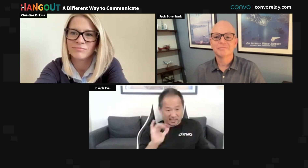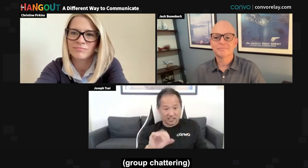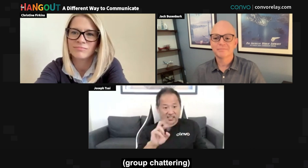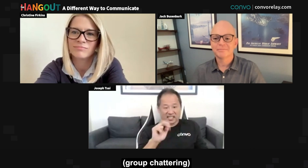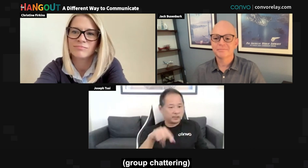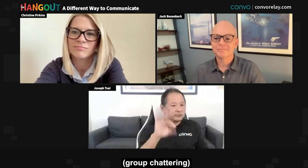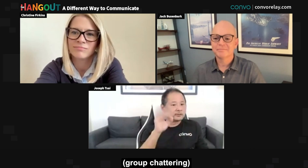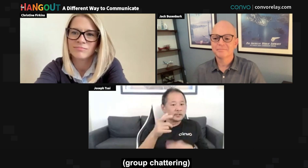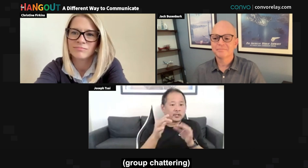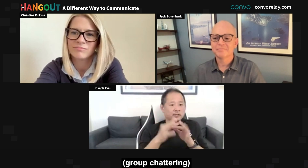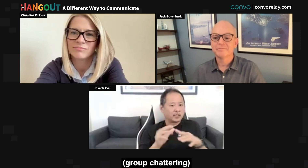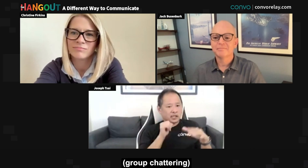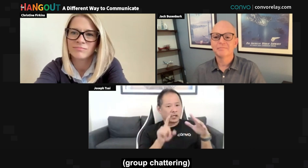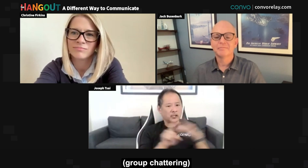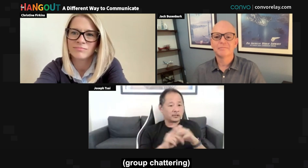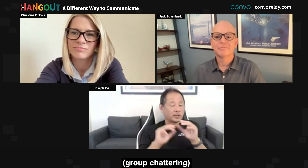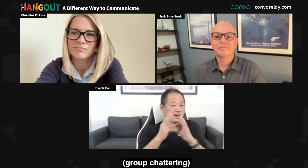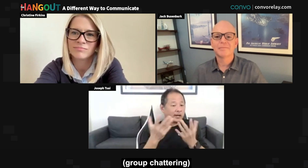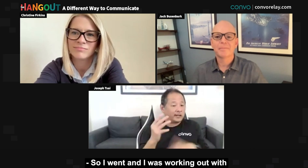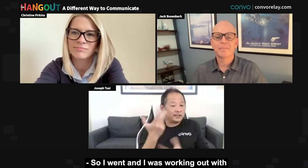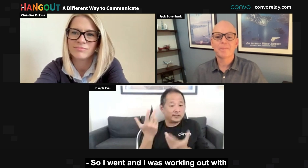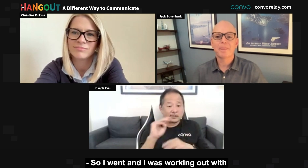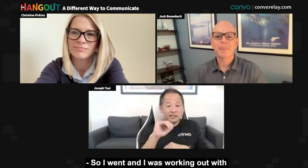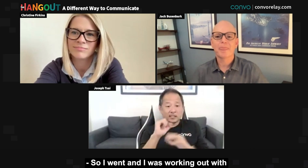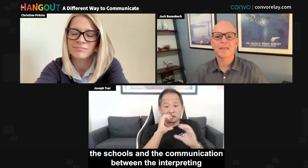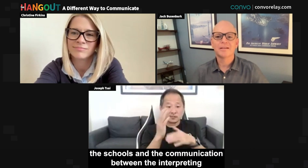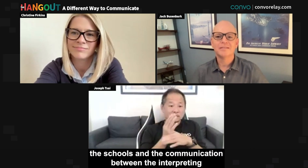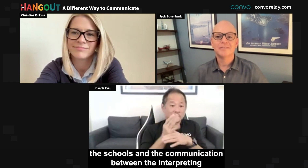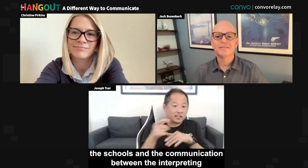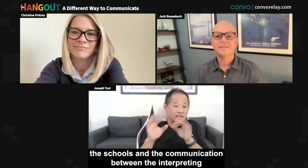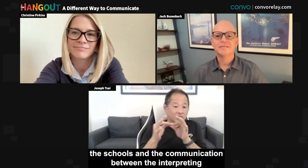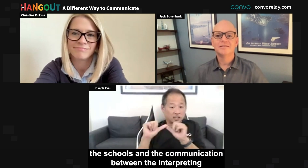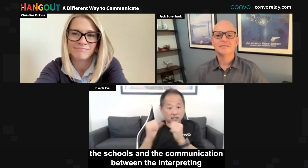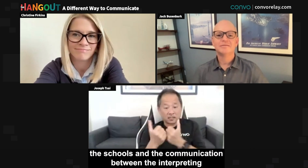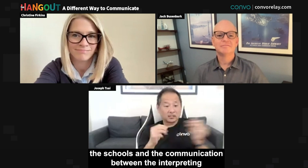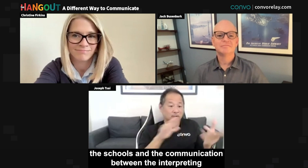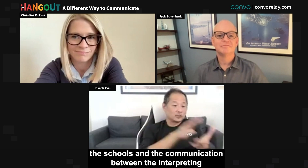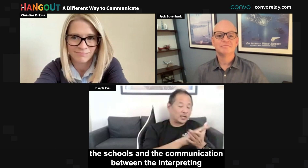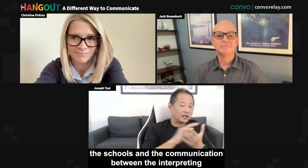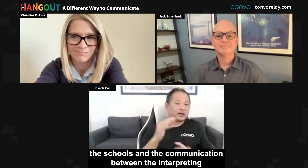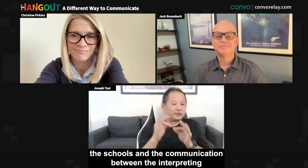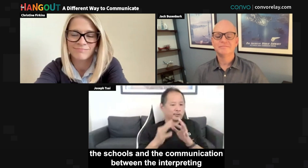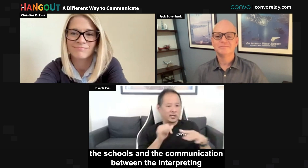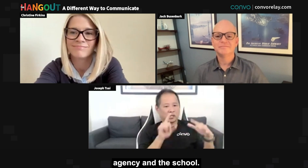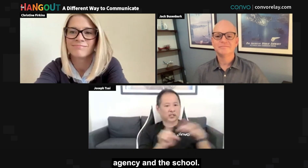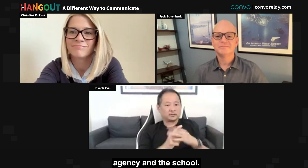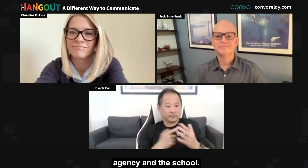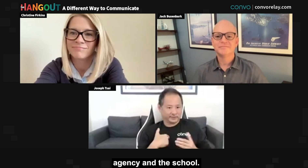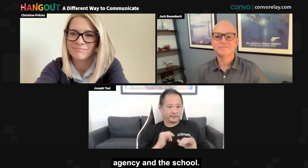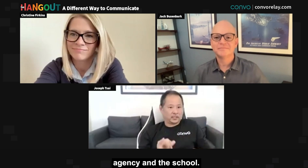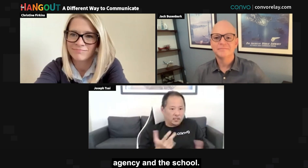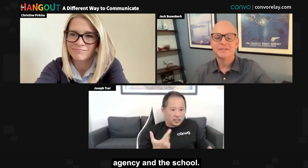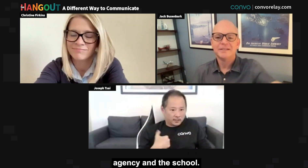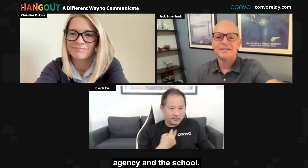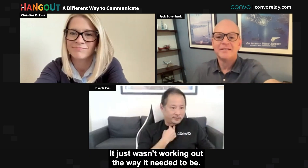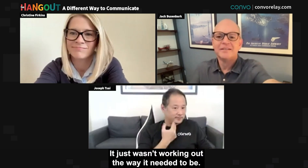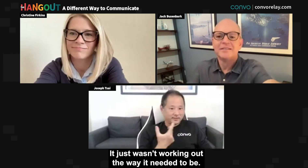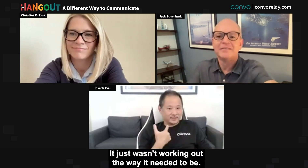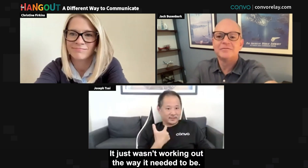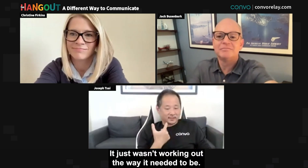So I went, and I was working out, and I was working out with the school, and the communication between the interpreting agency and the school, it just wasn't working